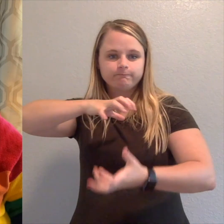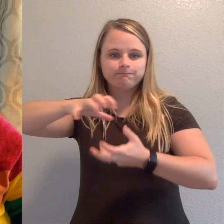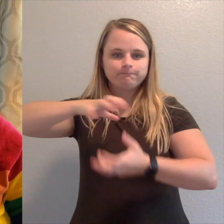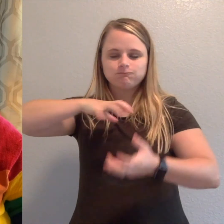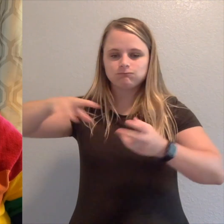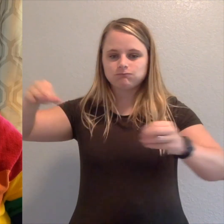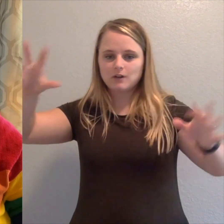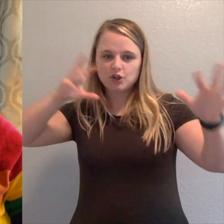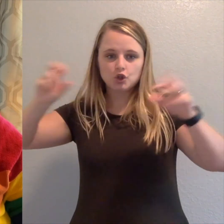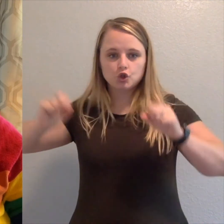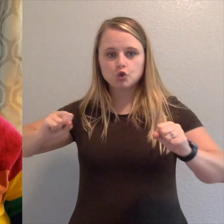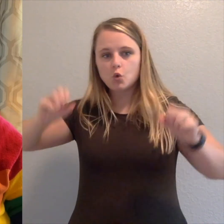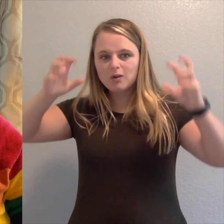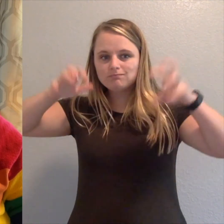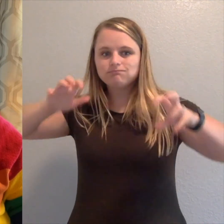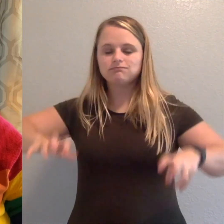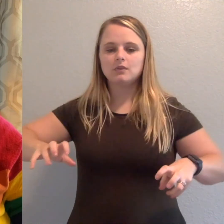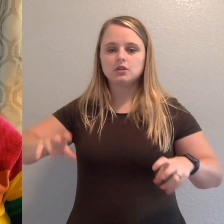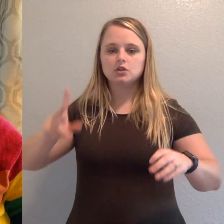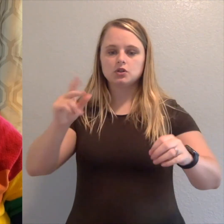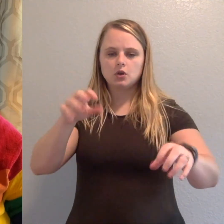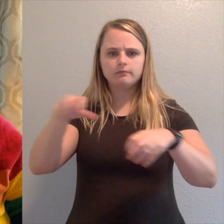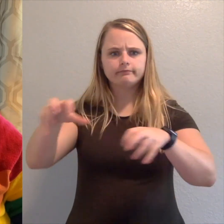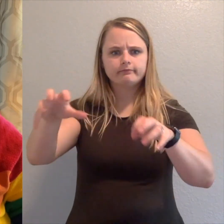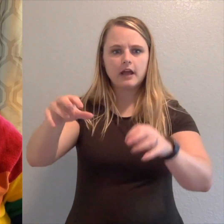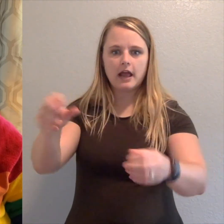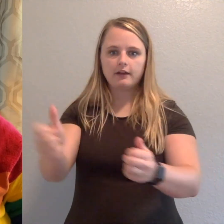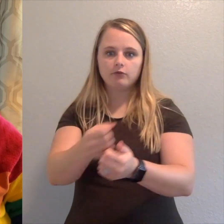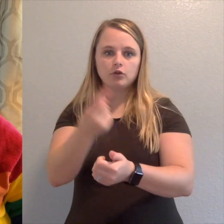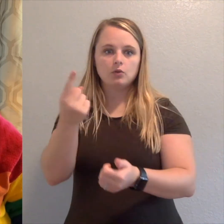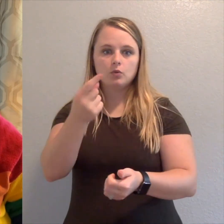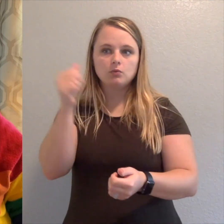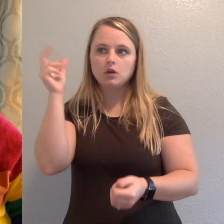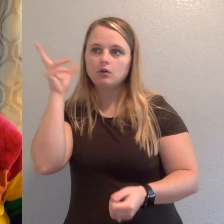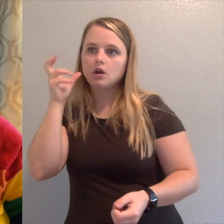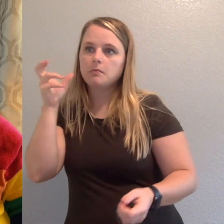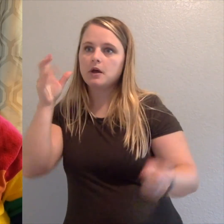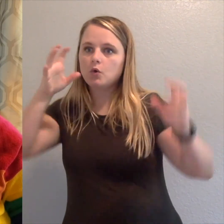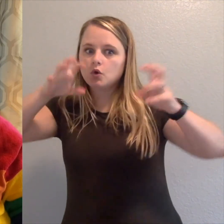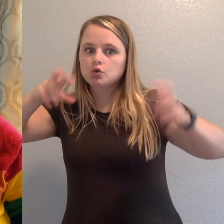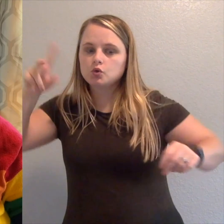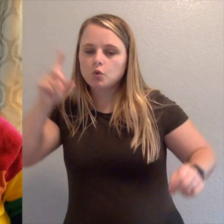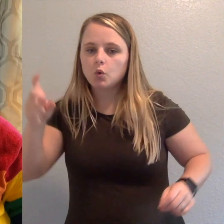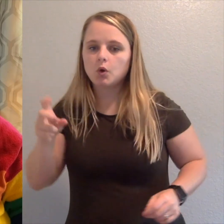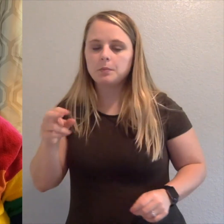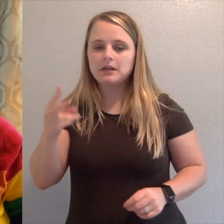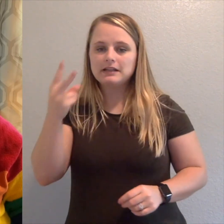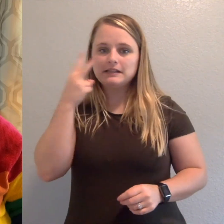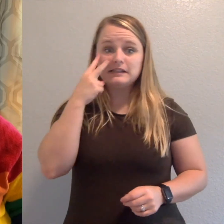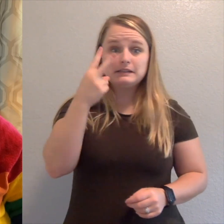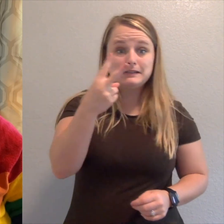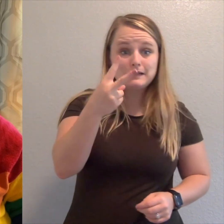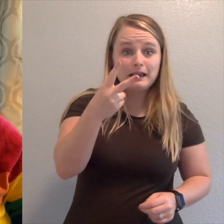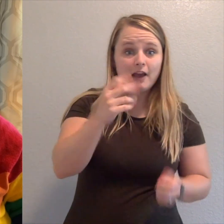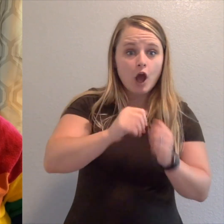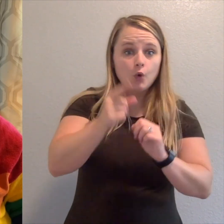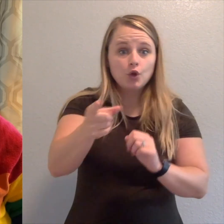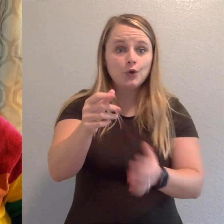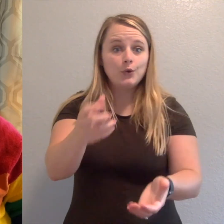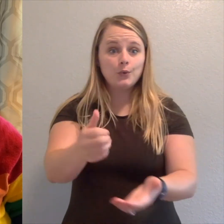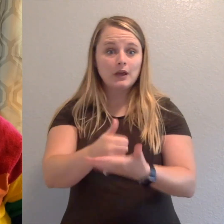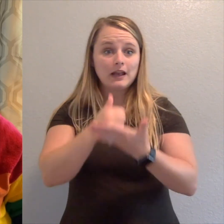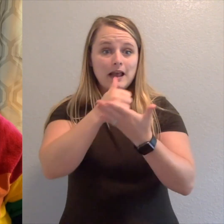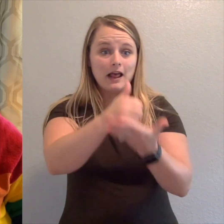storms. I would encourage everybody, the next time you hear about a big storm on the news, to see how you